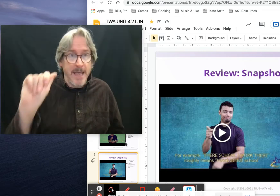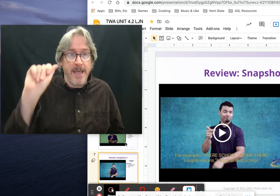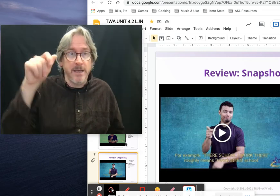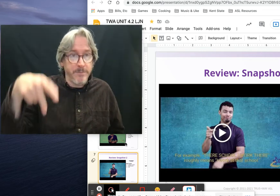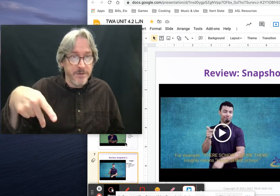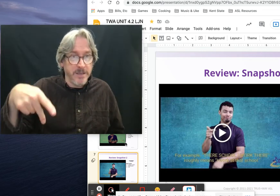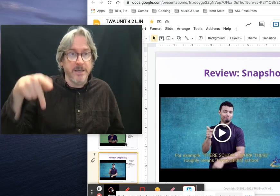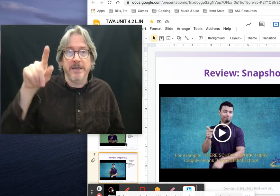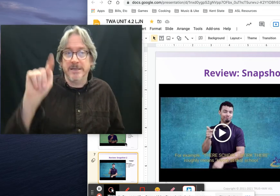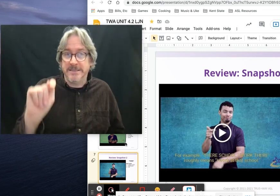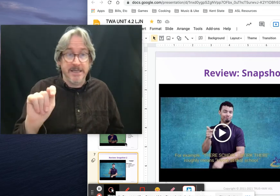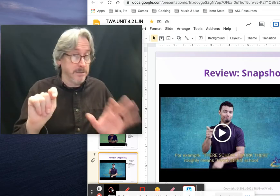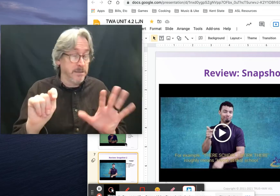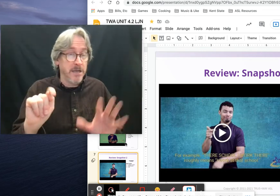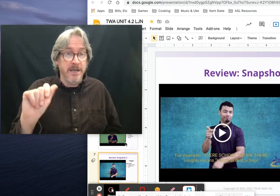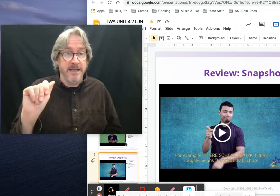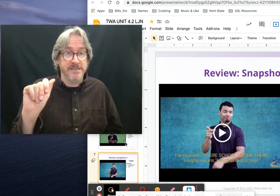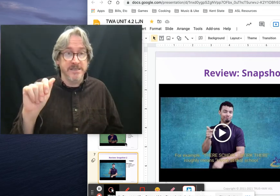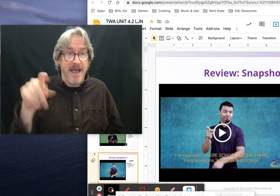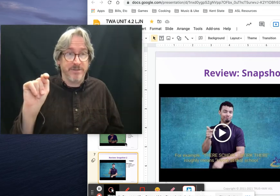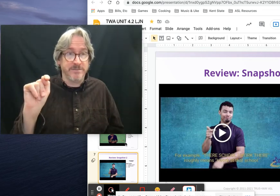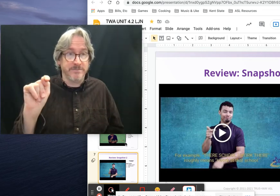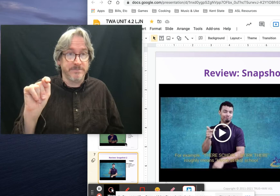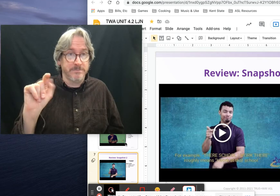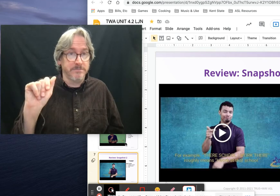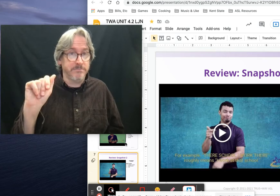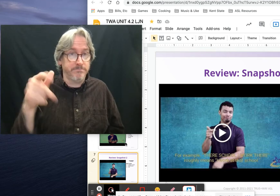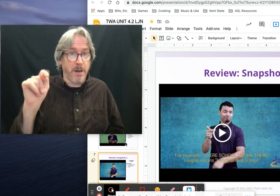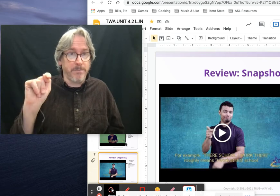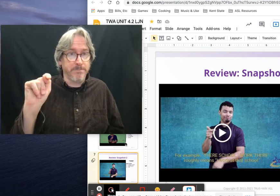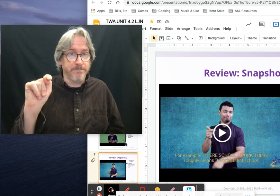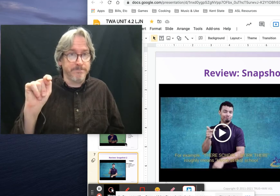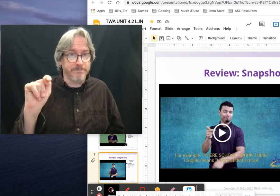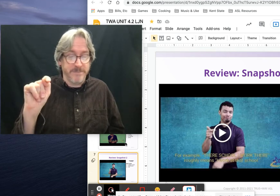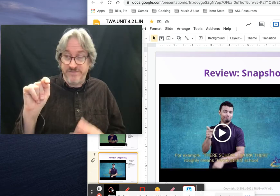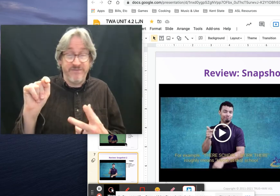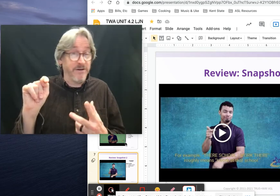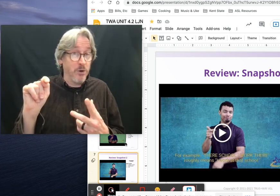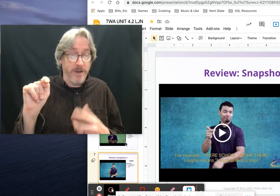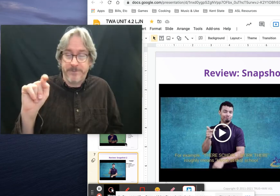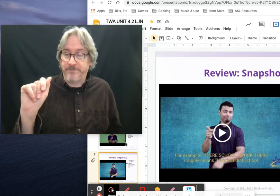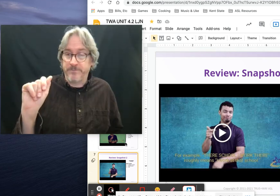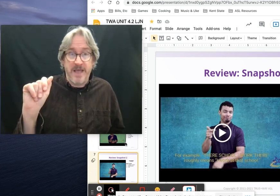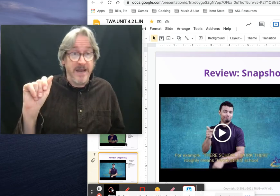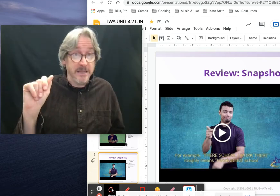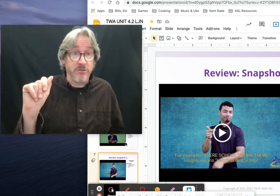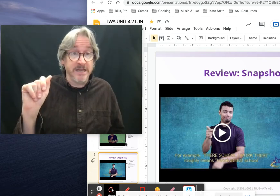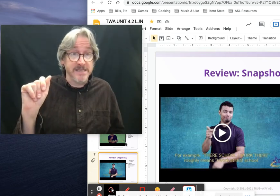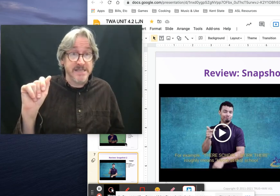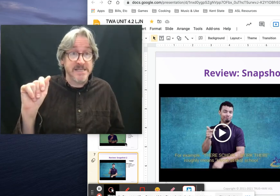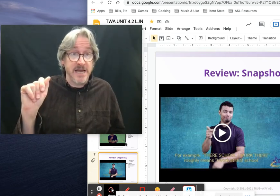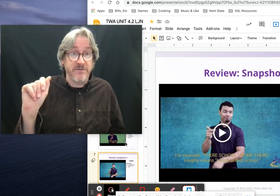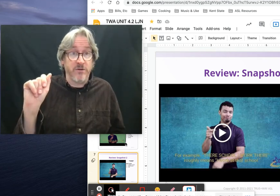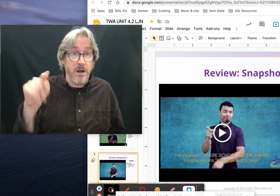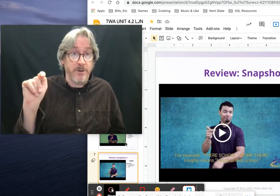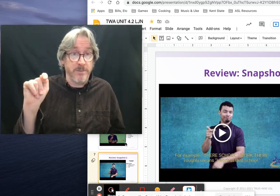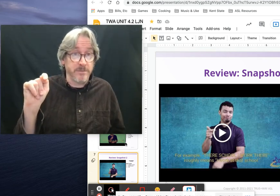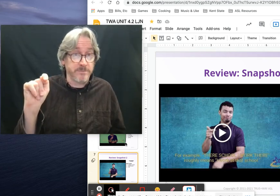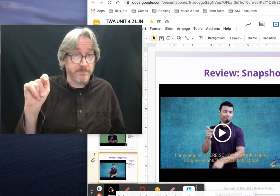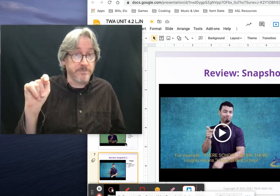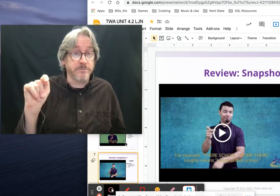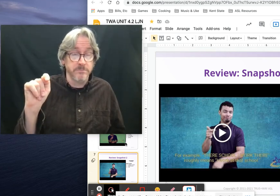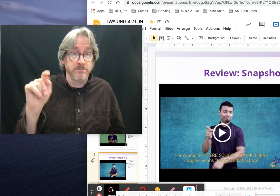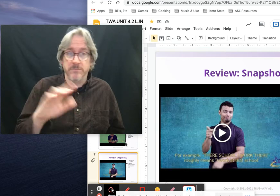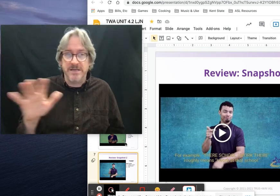about it, APT. It's apt. It's very quick. And it literally is the sign for